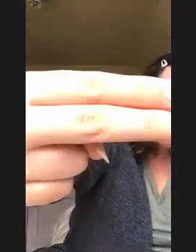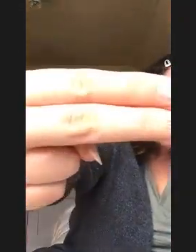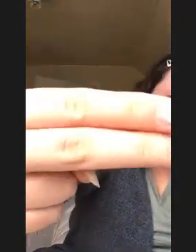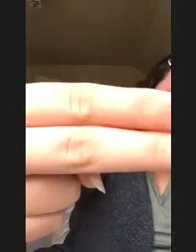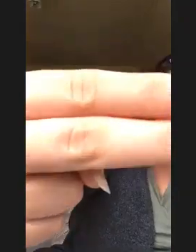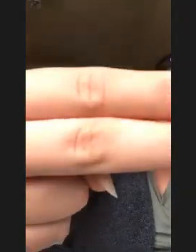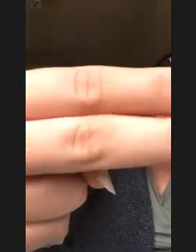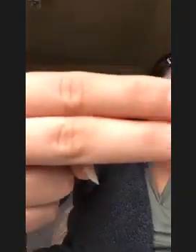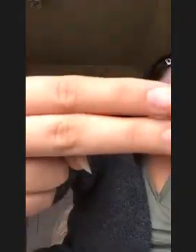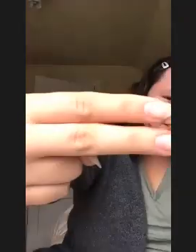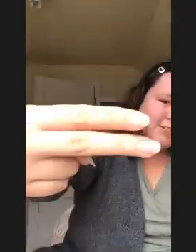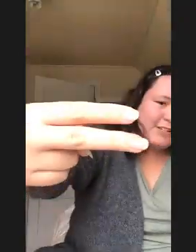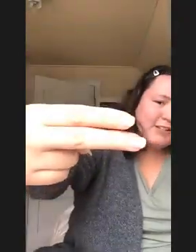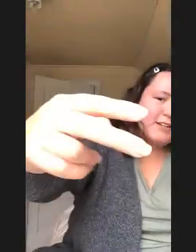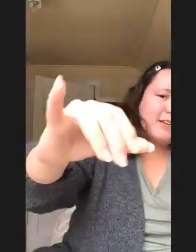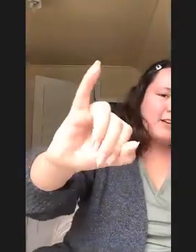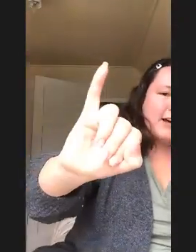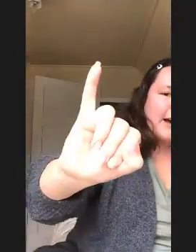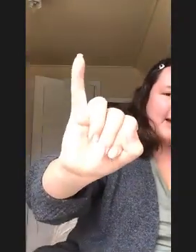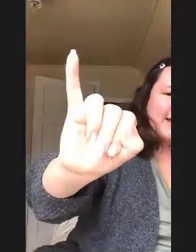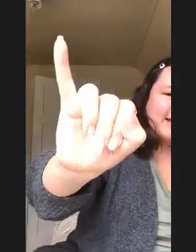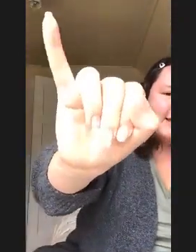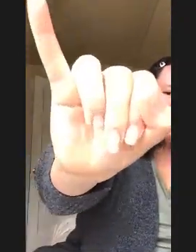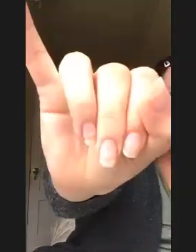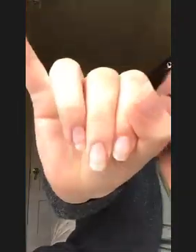worse, okay, H, I,